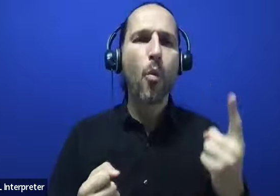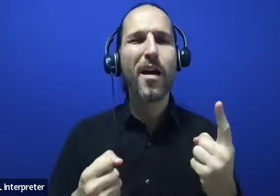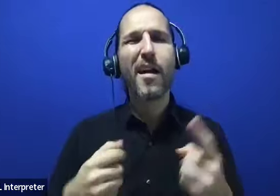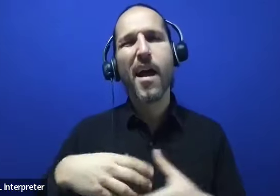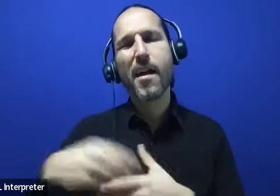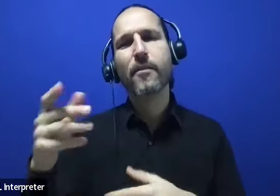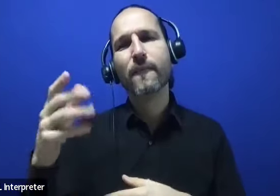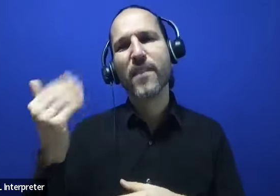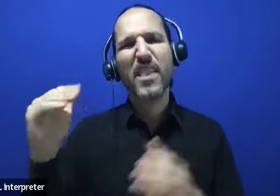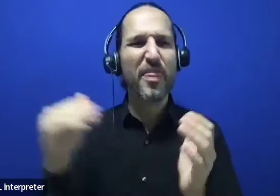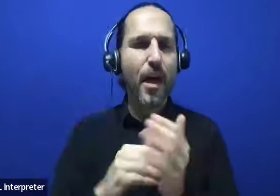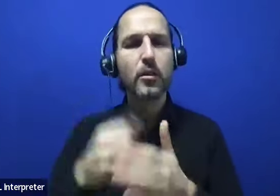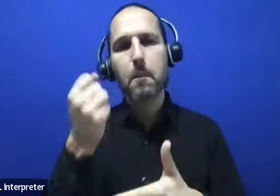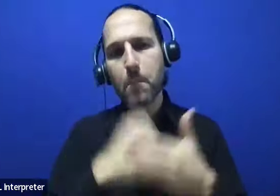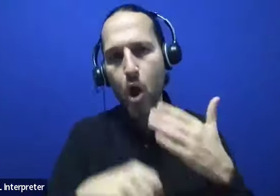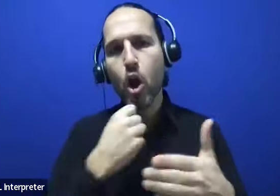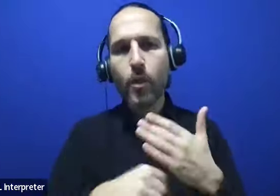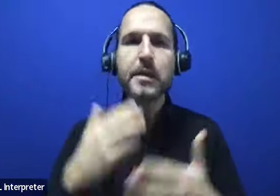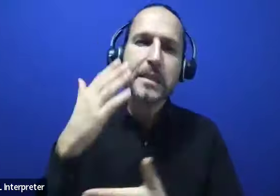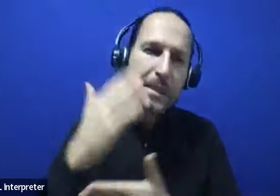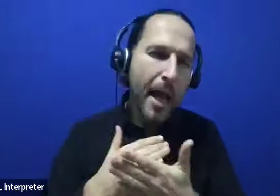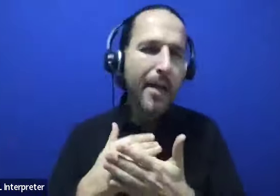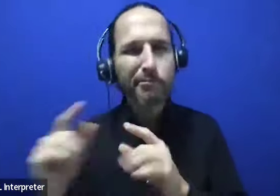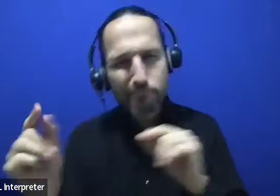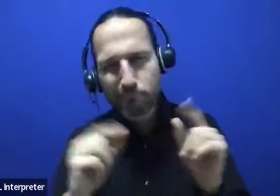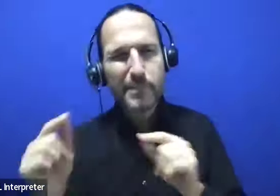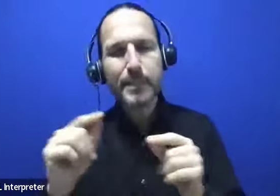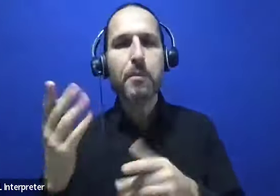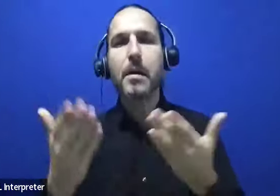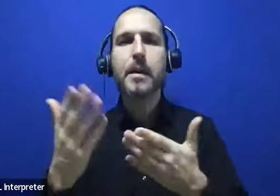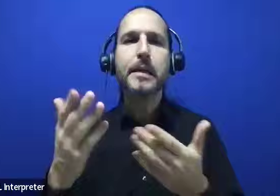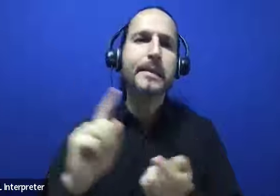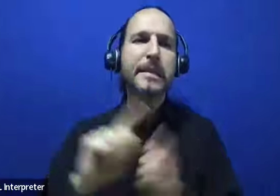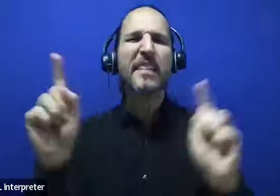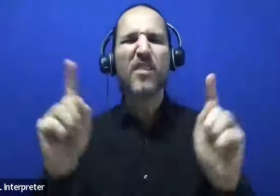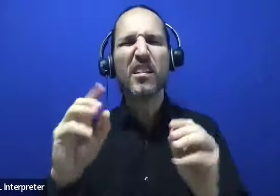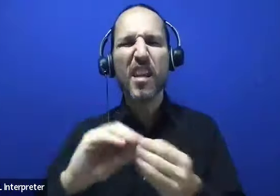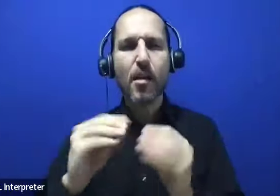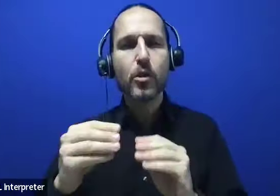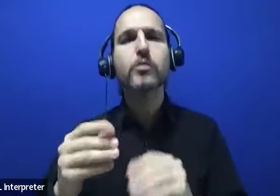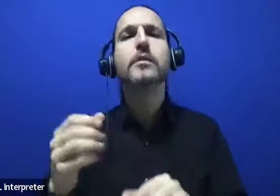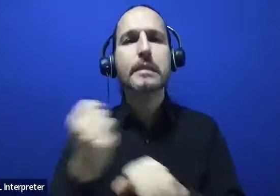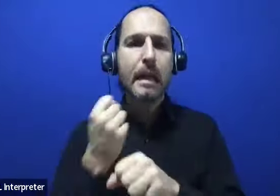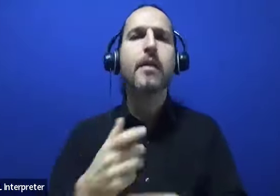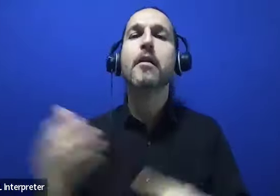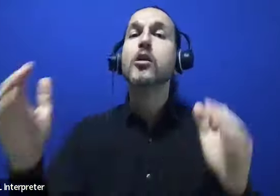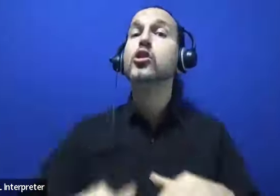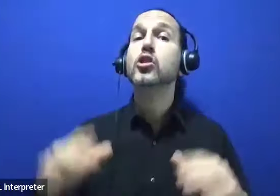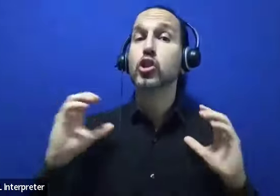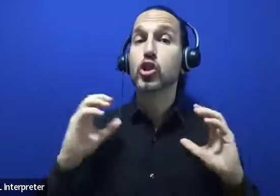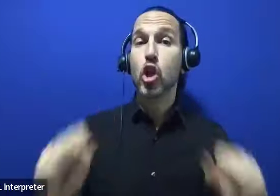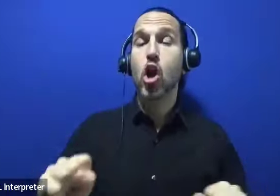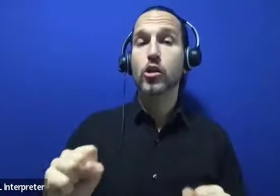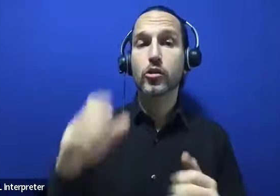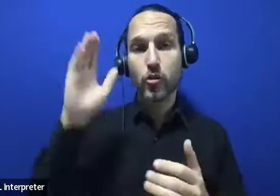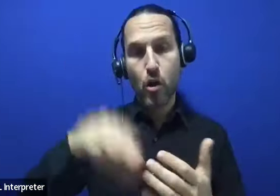births, although there's some debate about that, but I think that's the best figure. Charge itself is an acronym, so each